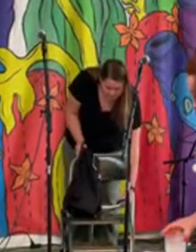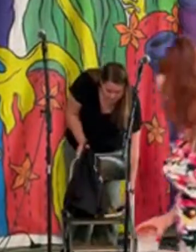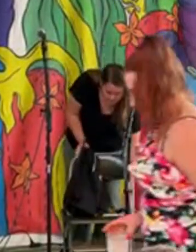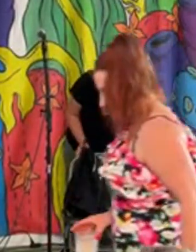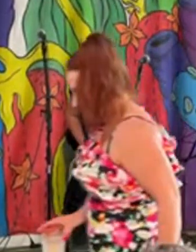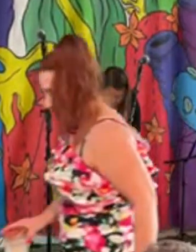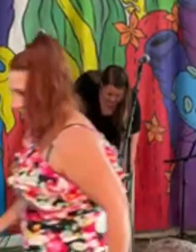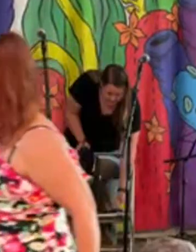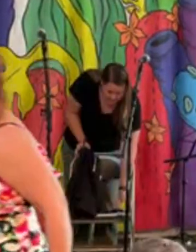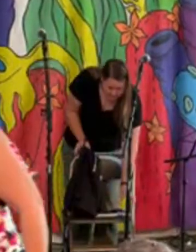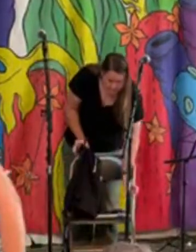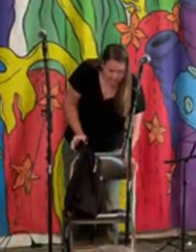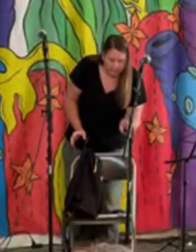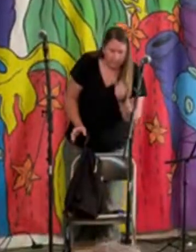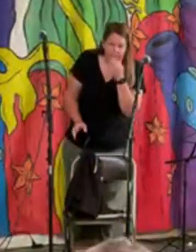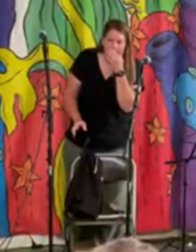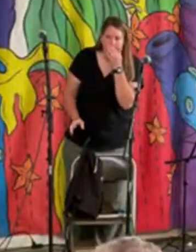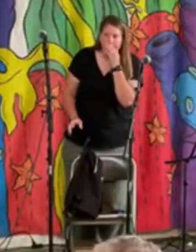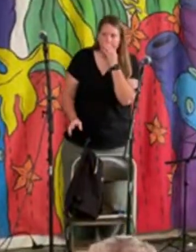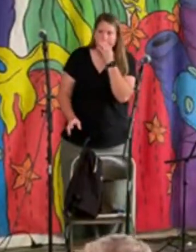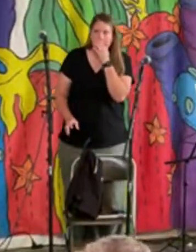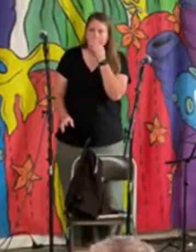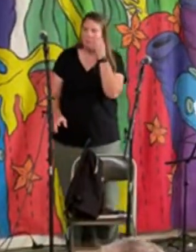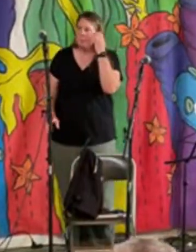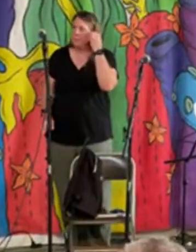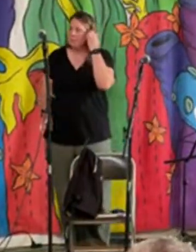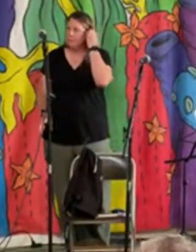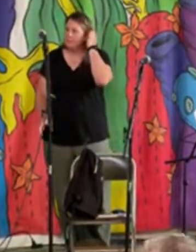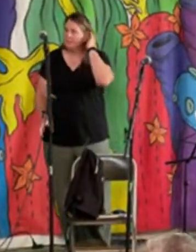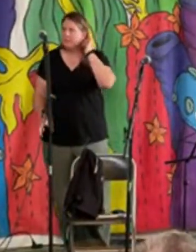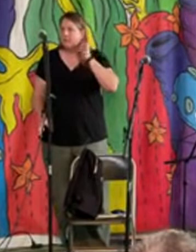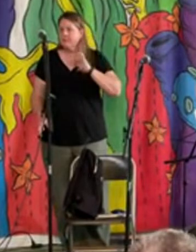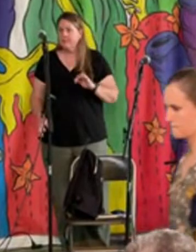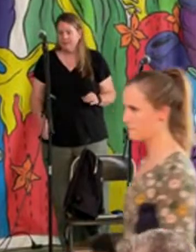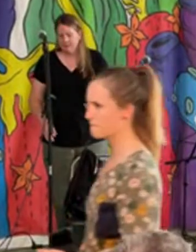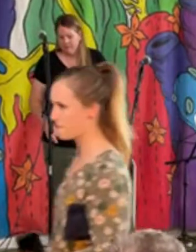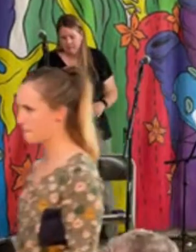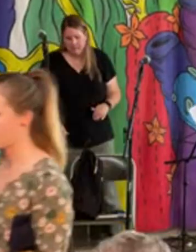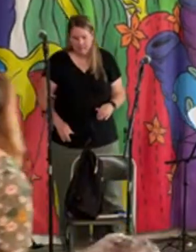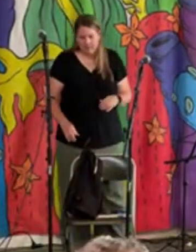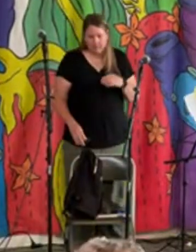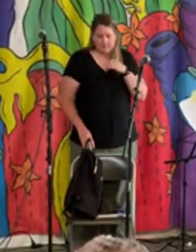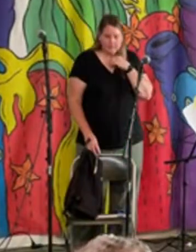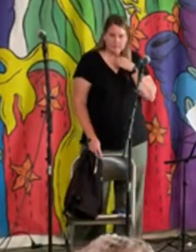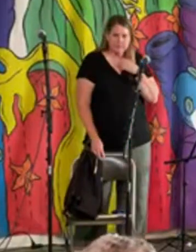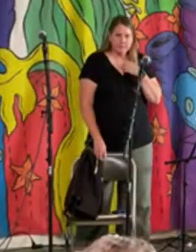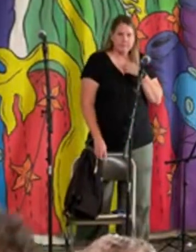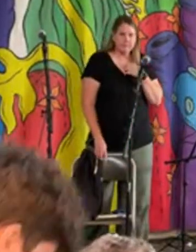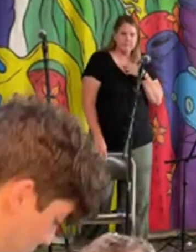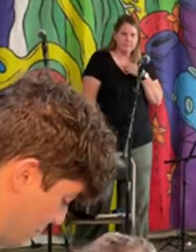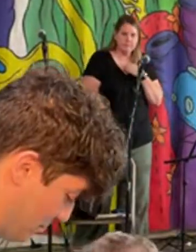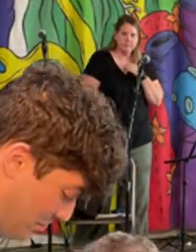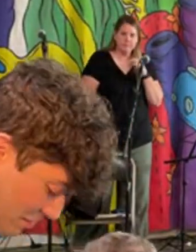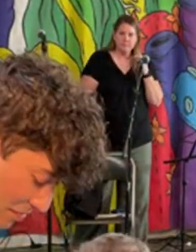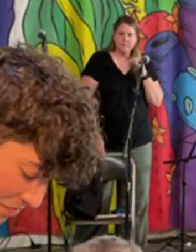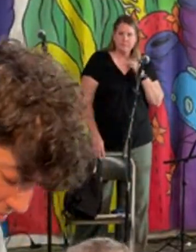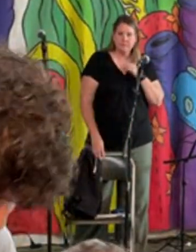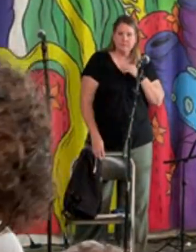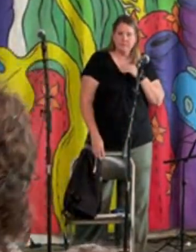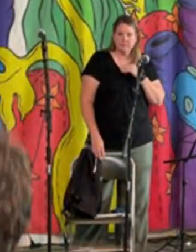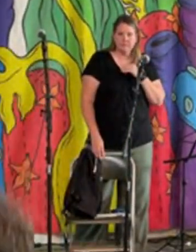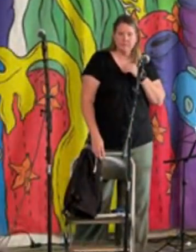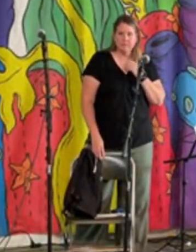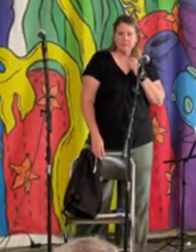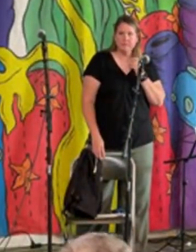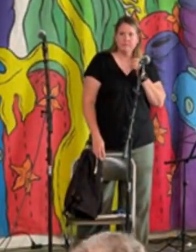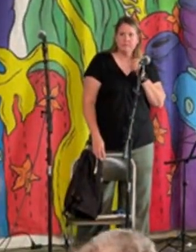tip a bartender, or read one of those delicious books on your in your area. And if you didn't get a book,